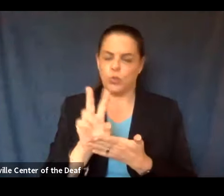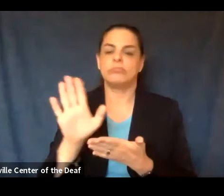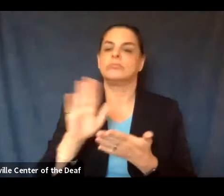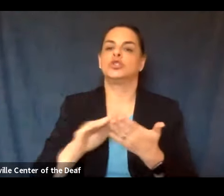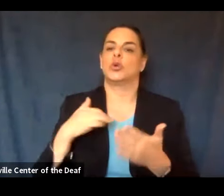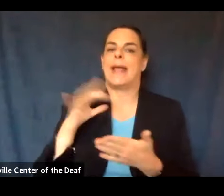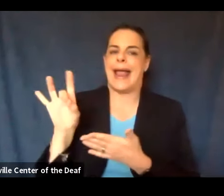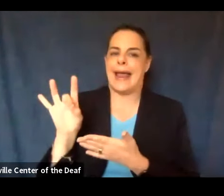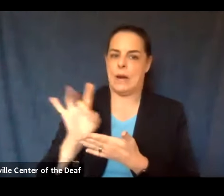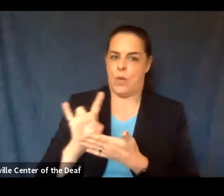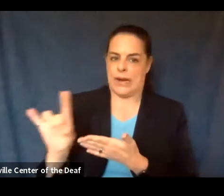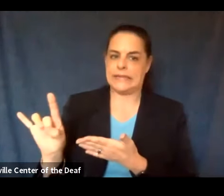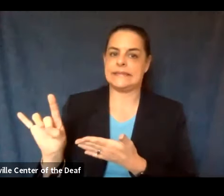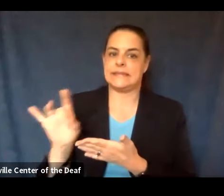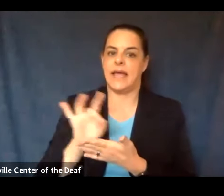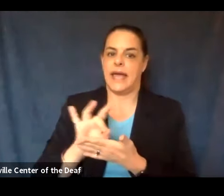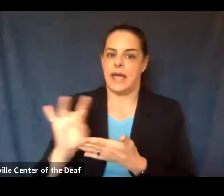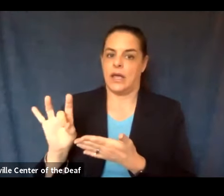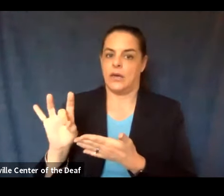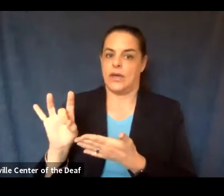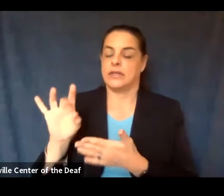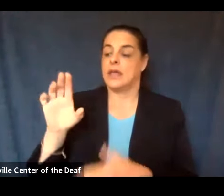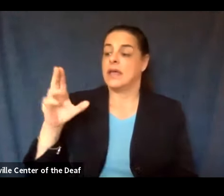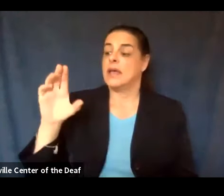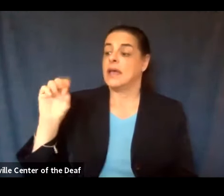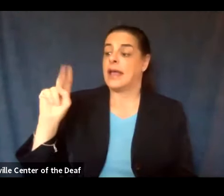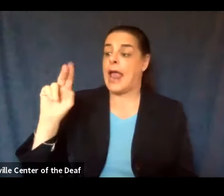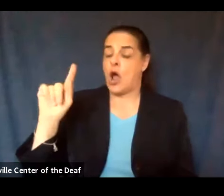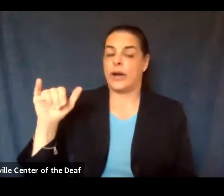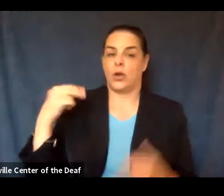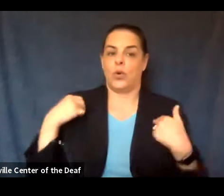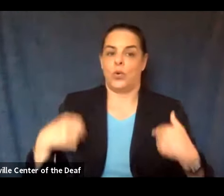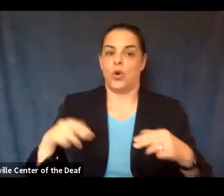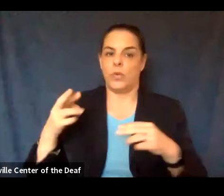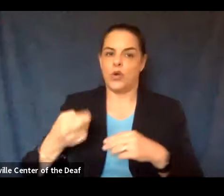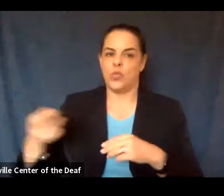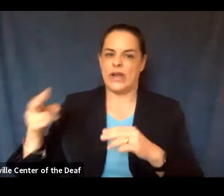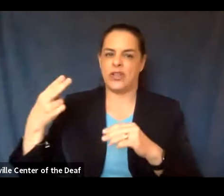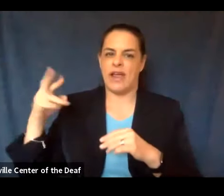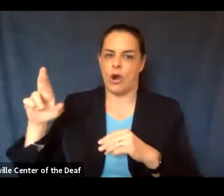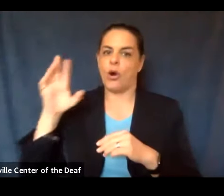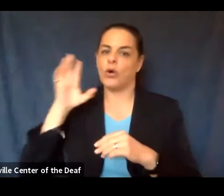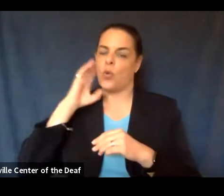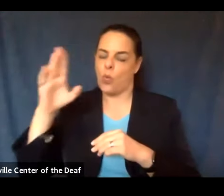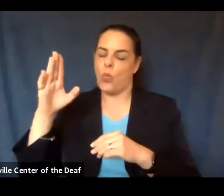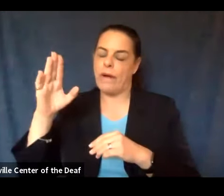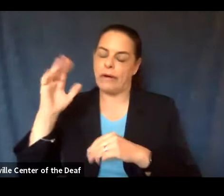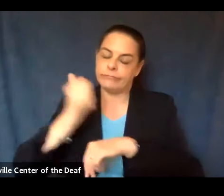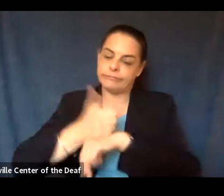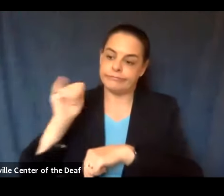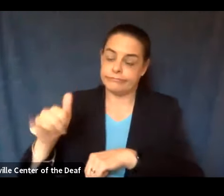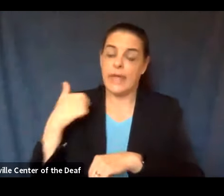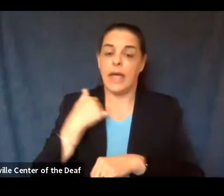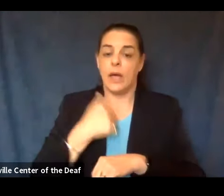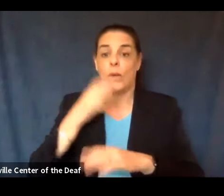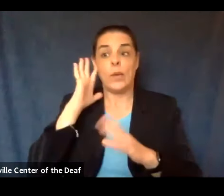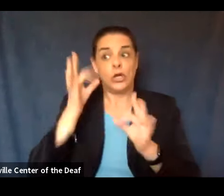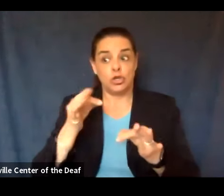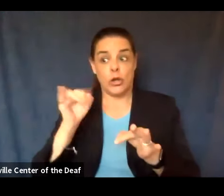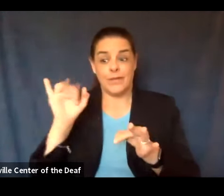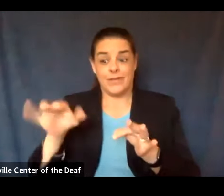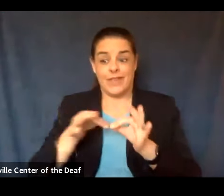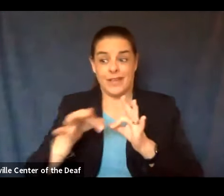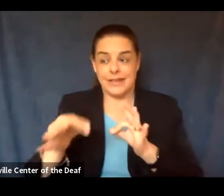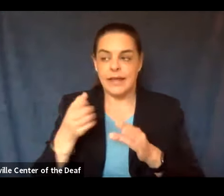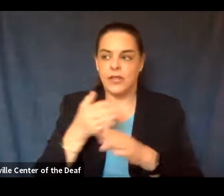I believe. That is set by county HR and will be determined whether that's extended by county HR and the mayor's office. The